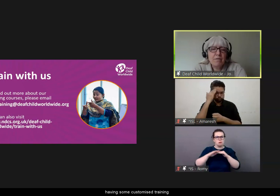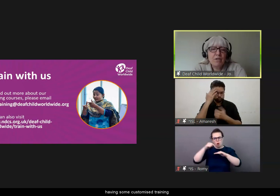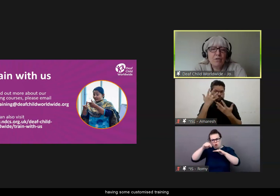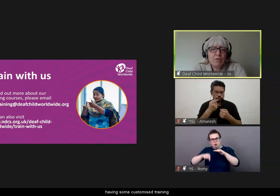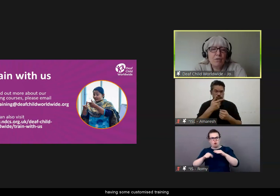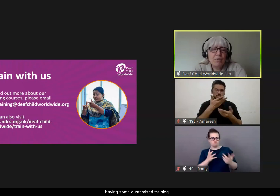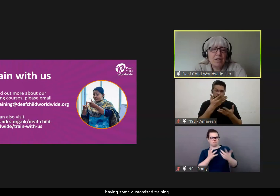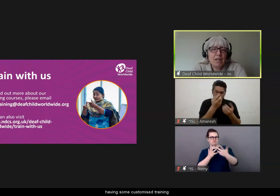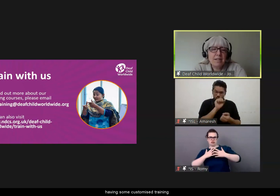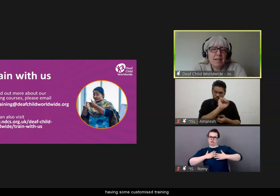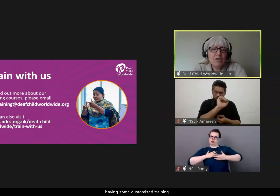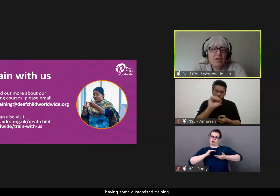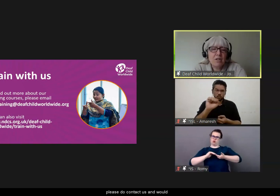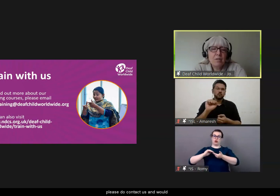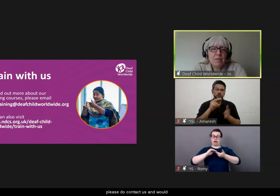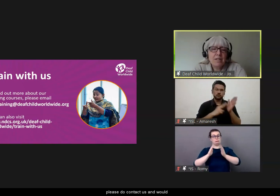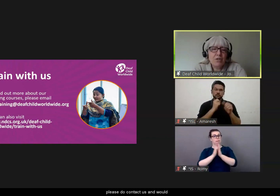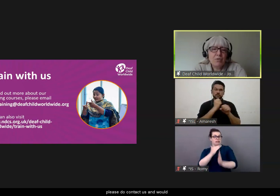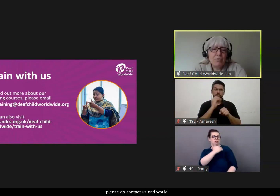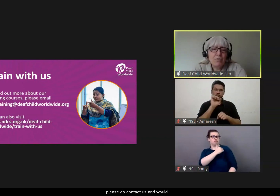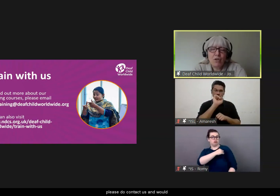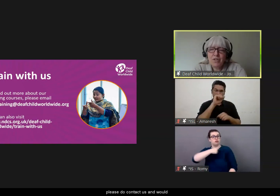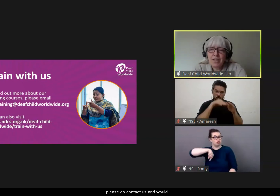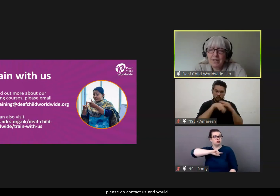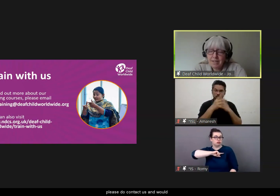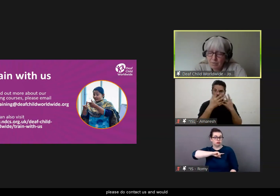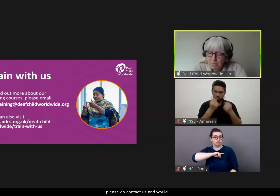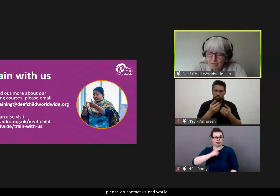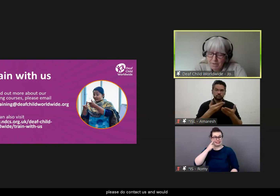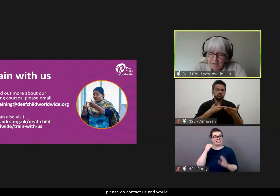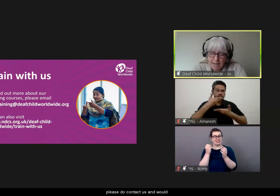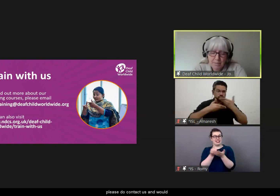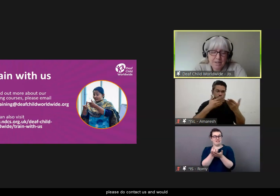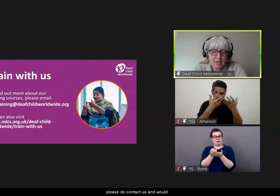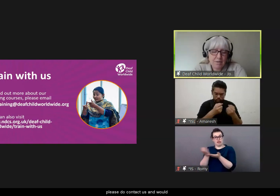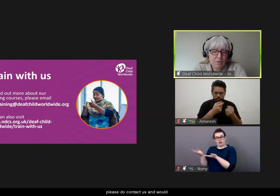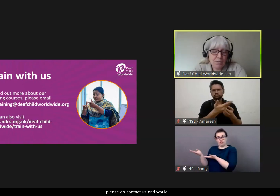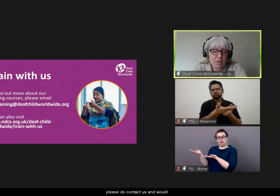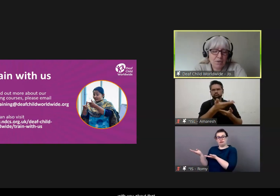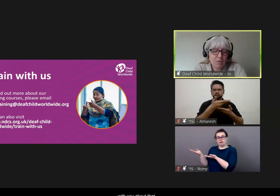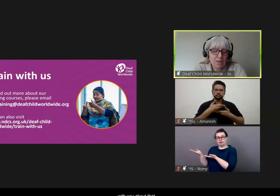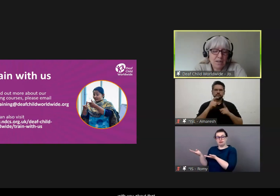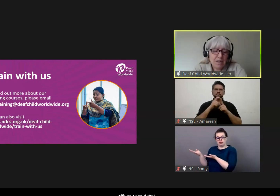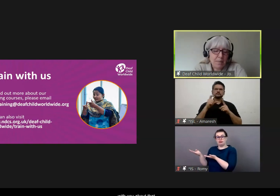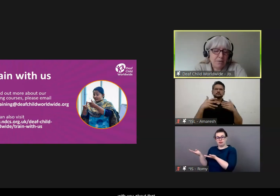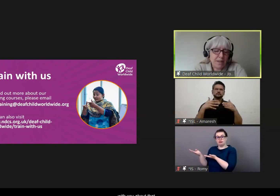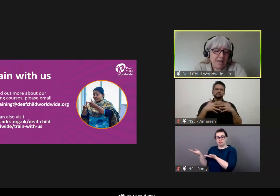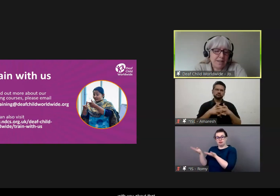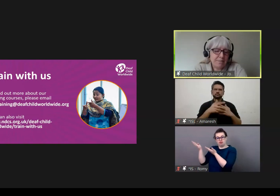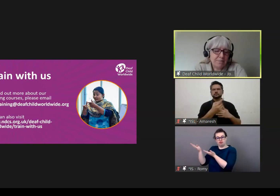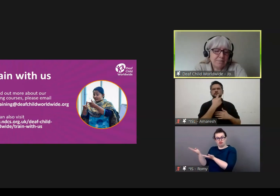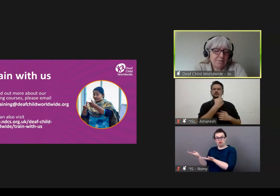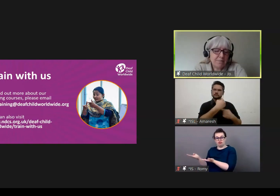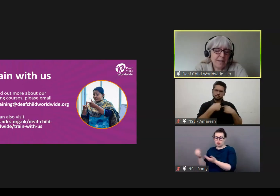training for your organization, please do contact us and we'd be really happy to talk with you about